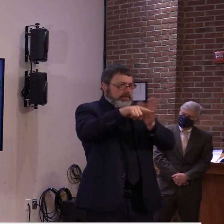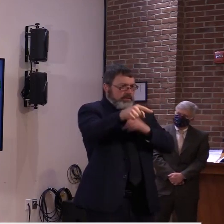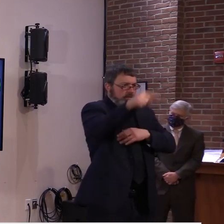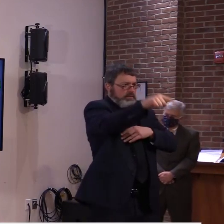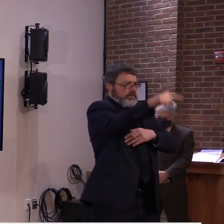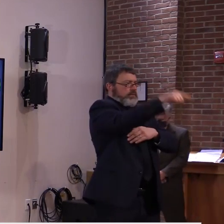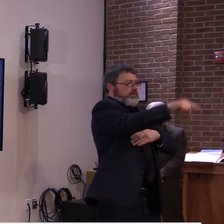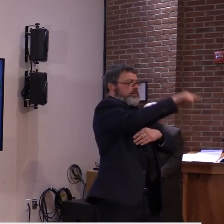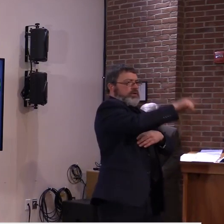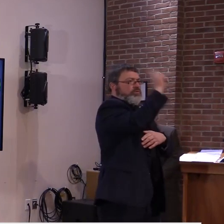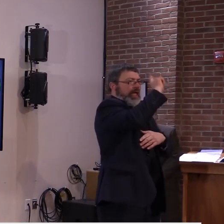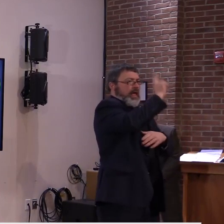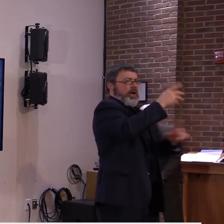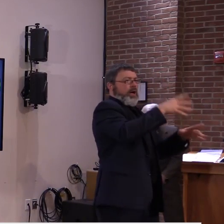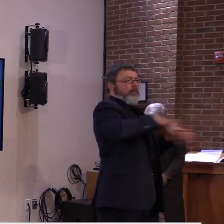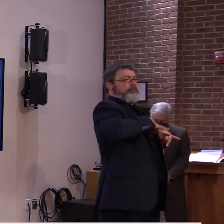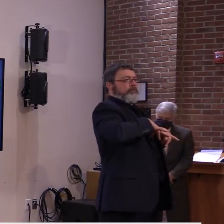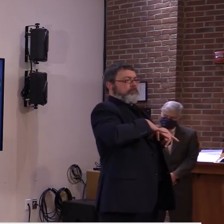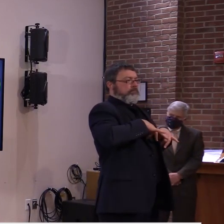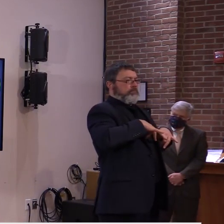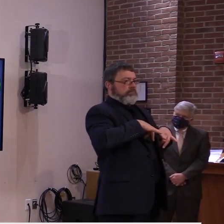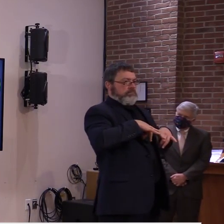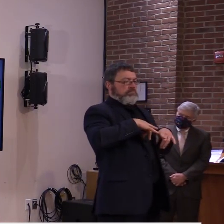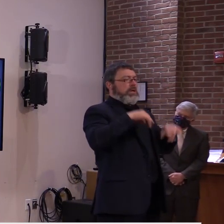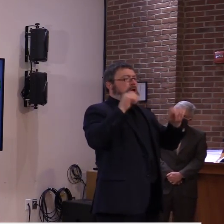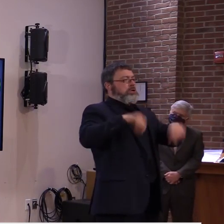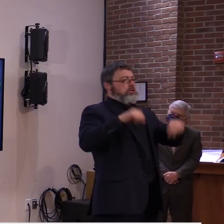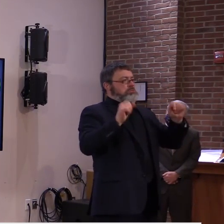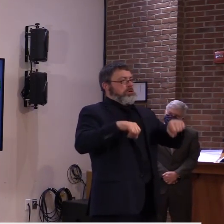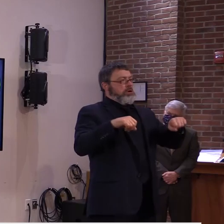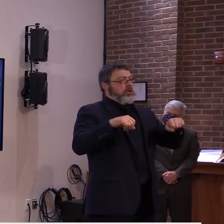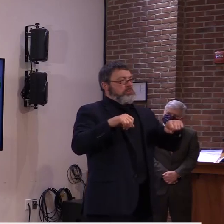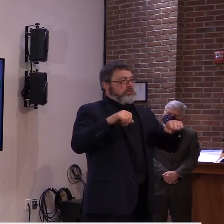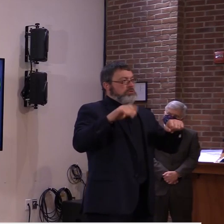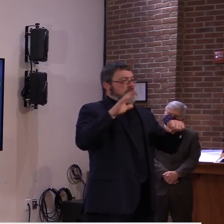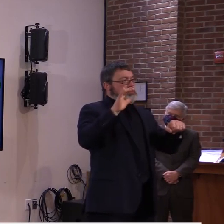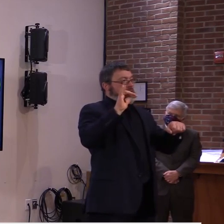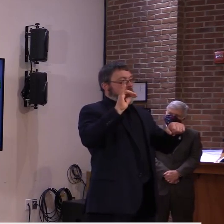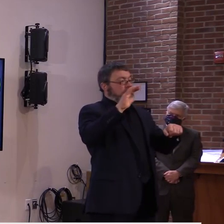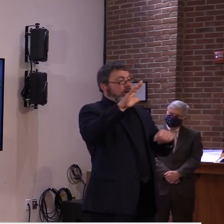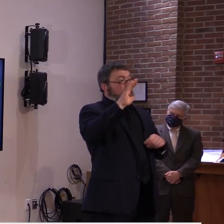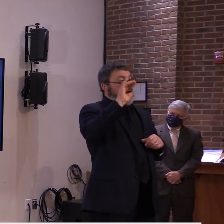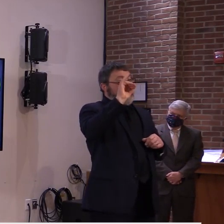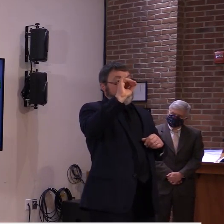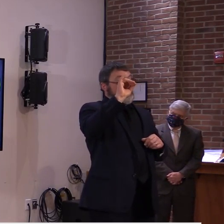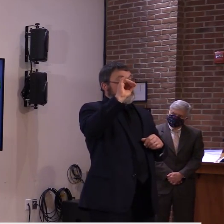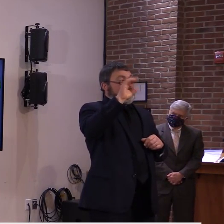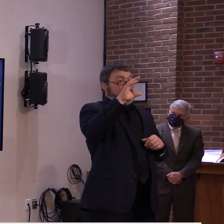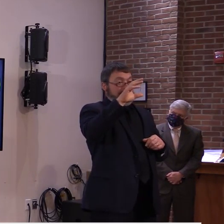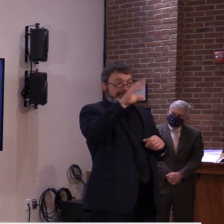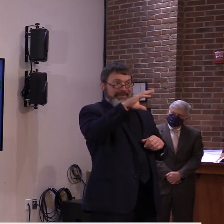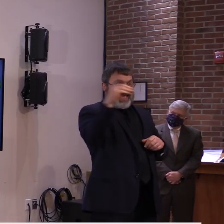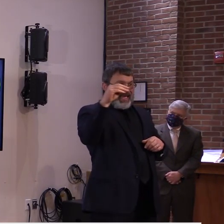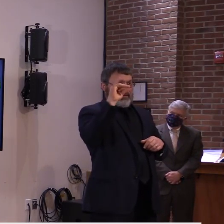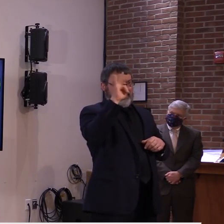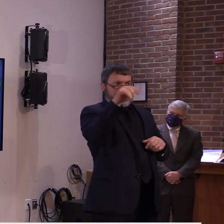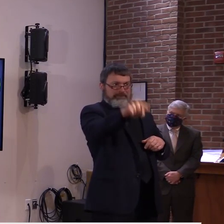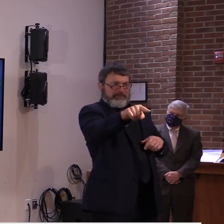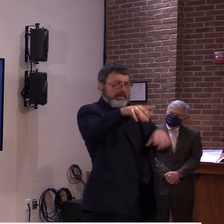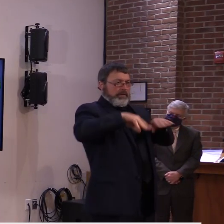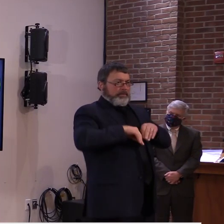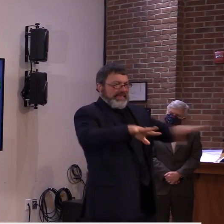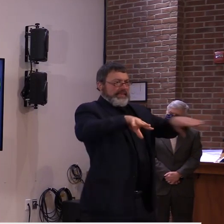get a test because they're having symptoms and the test proves that they have COVID, you can pretty much know when their symptoms began